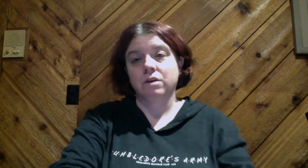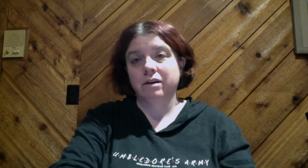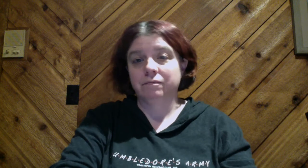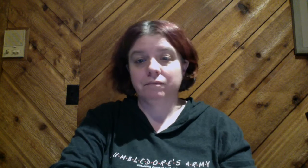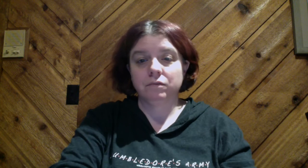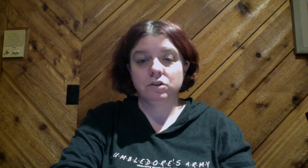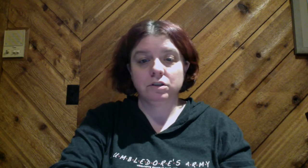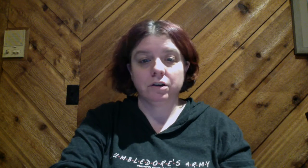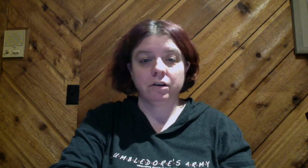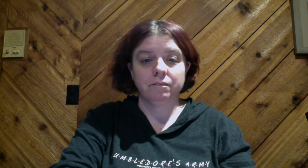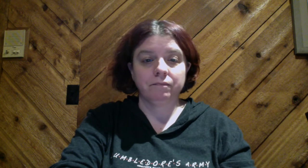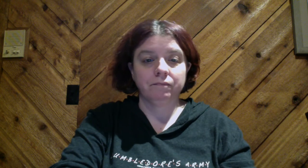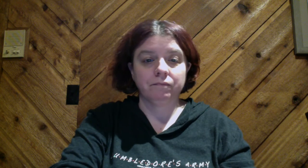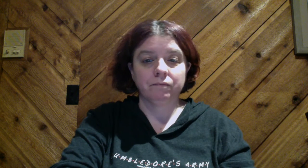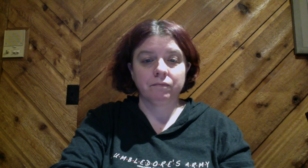Sorry, she's hungry.